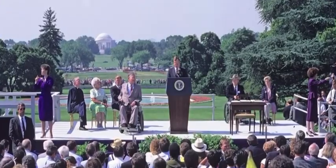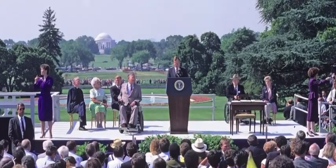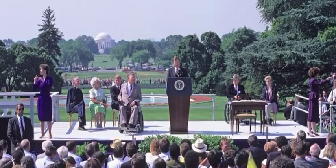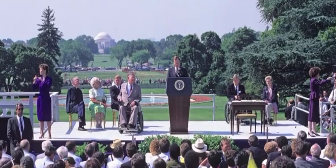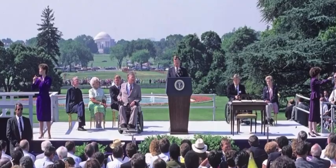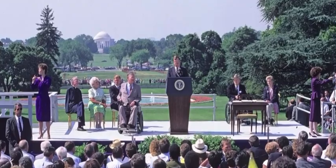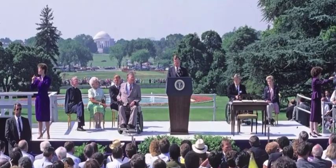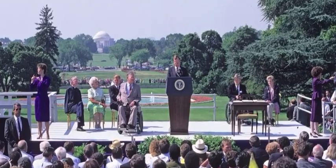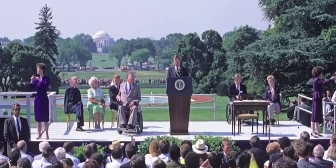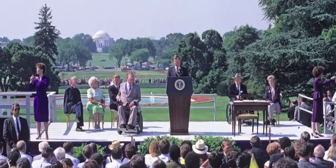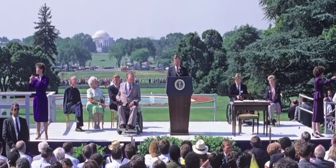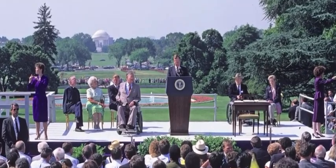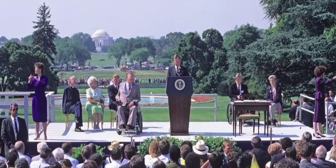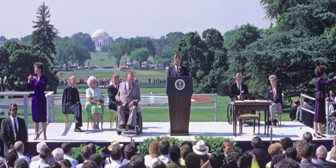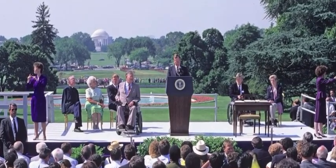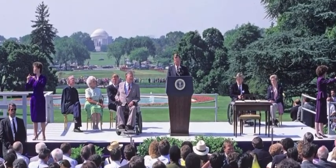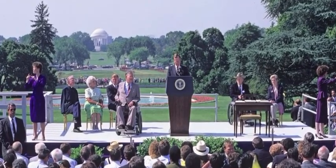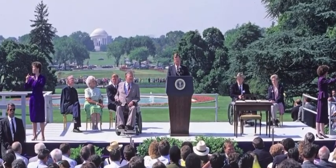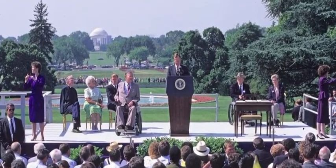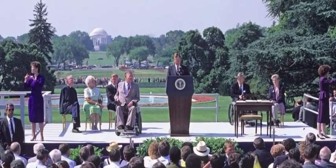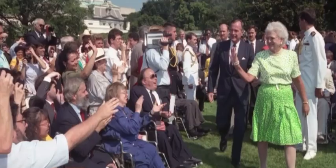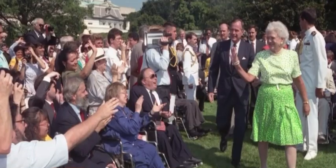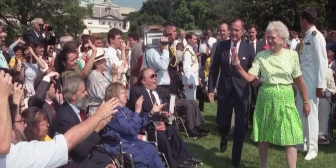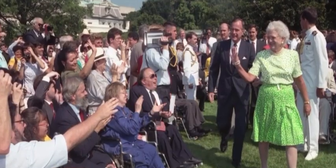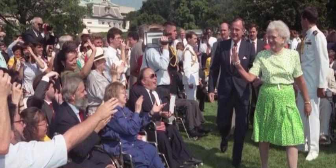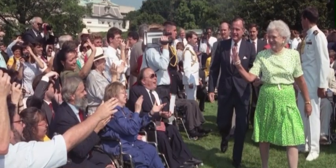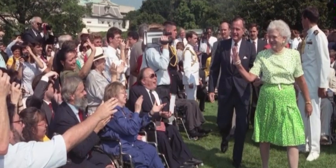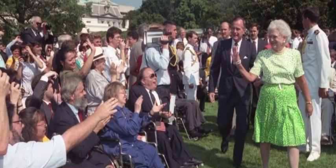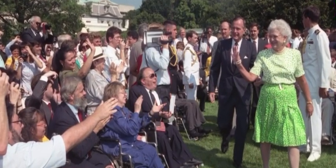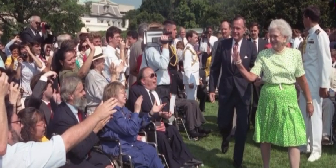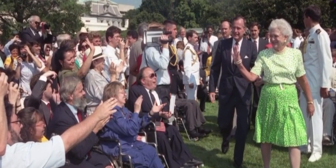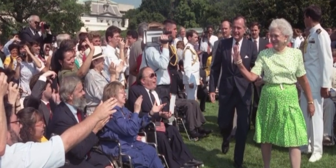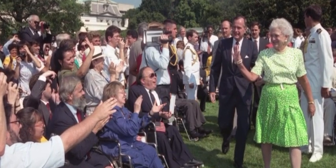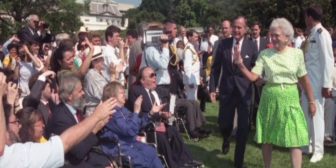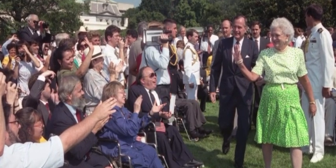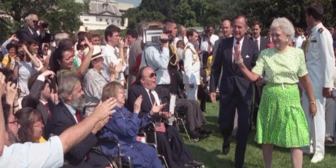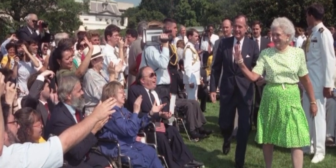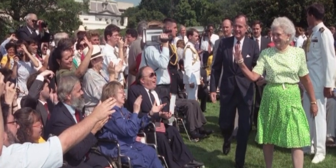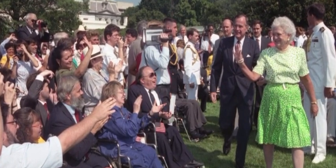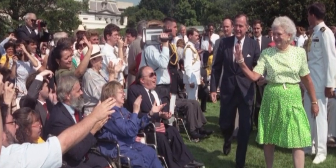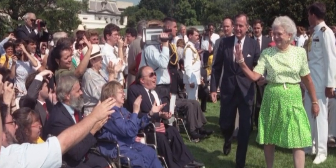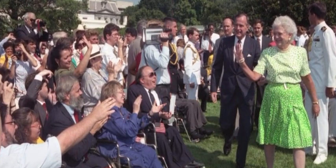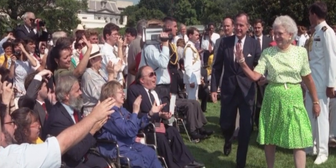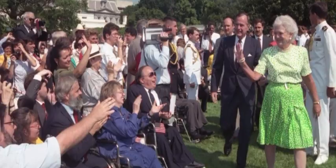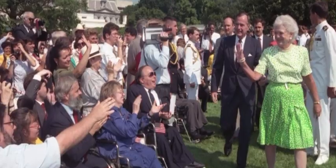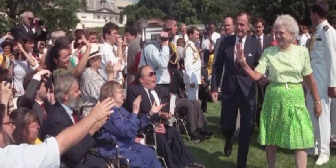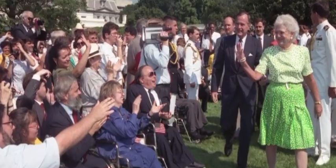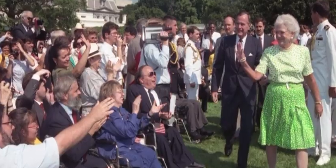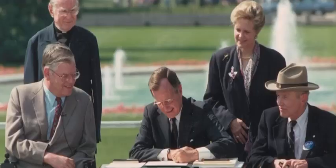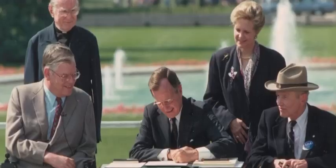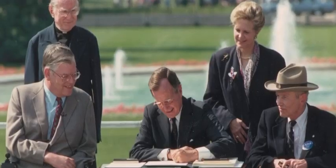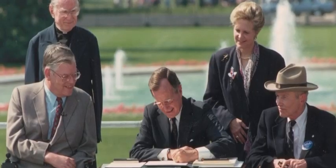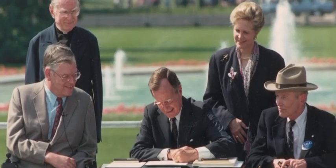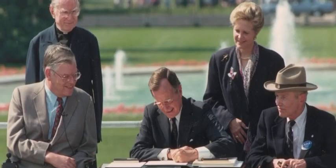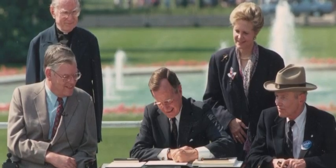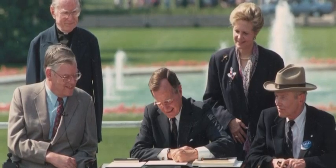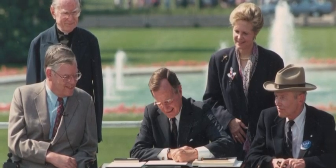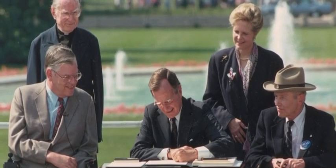as a day in the US in 1990, after a law was passed to prevent people with disabilities being discriminated against. Since then,